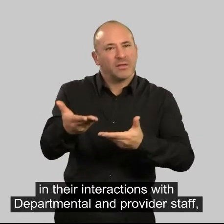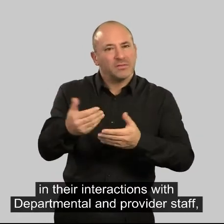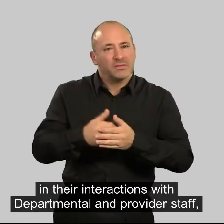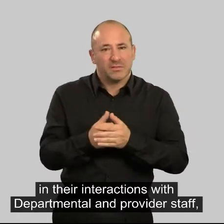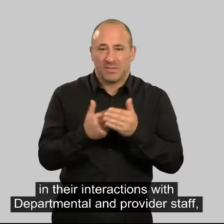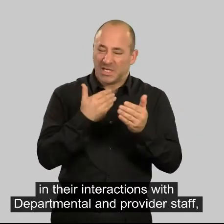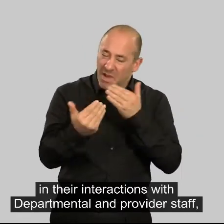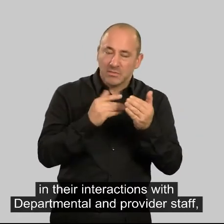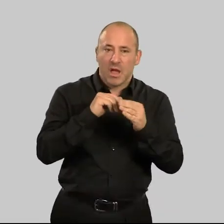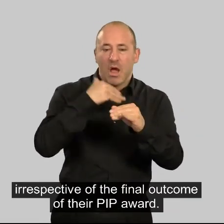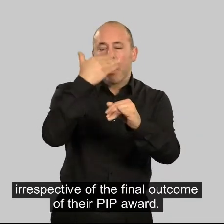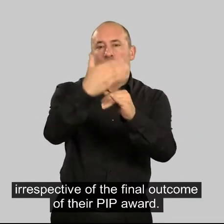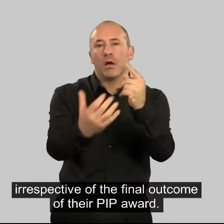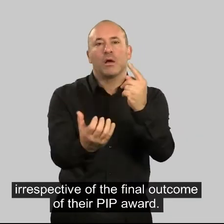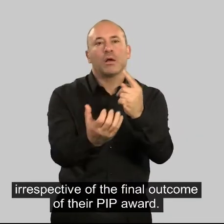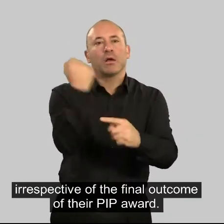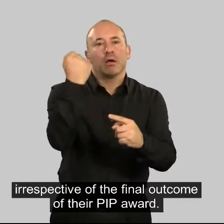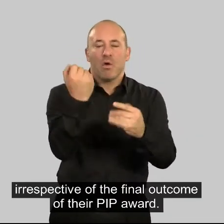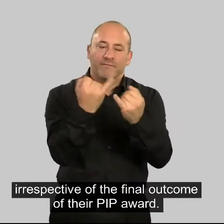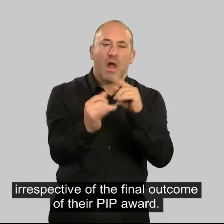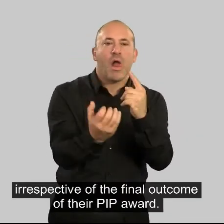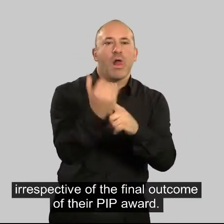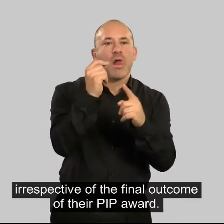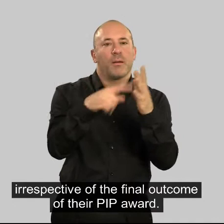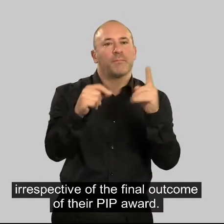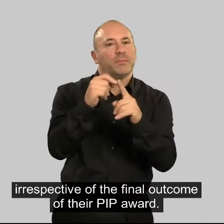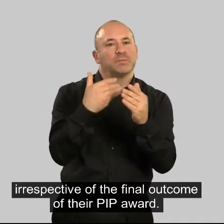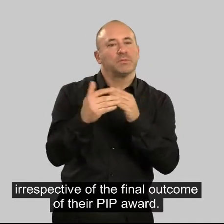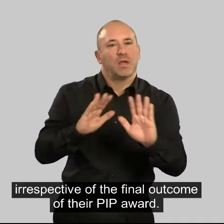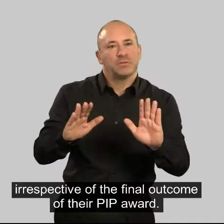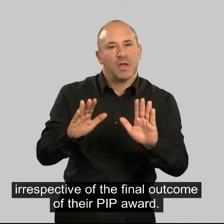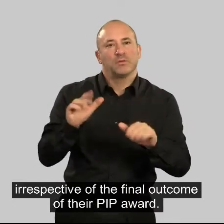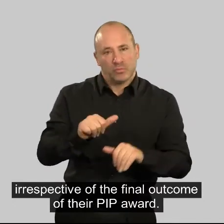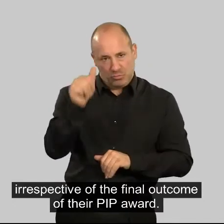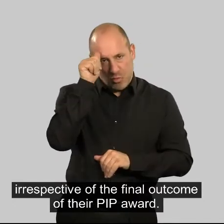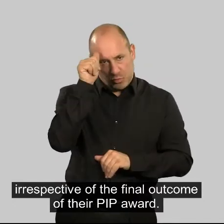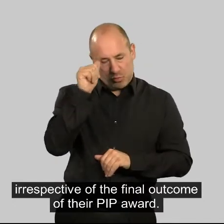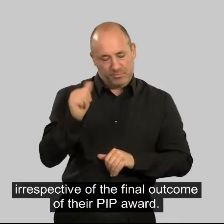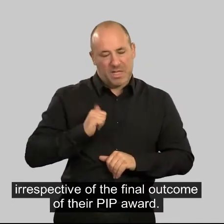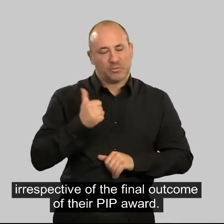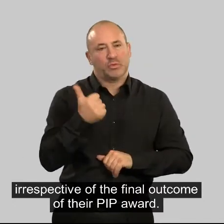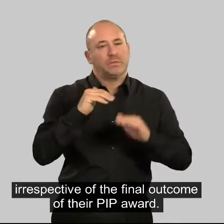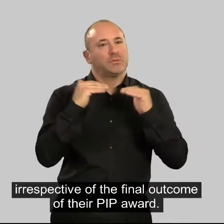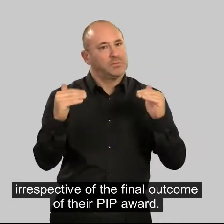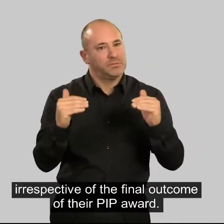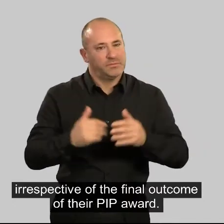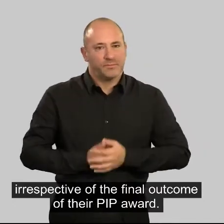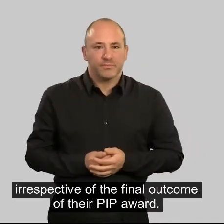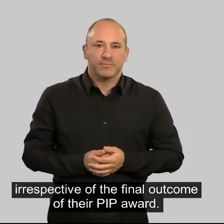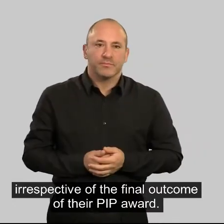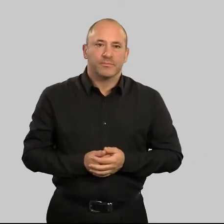provider staff, irrespective of the final outcome of their PIP award.